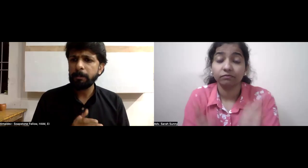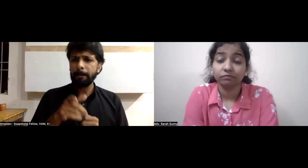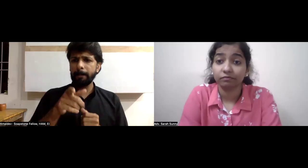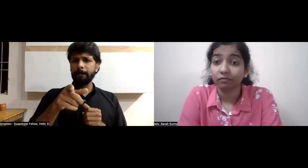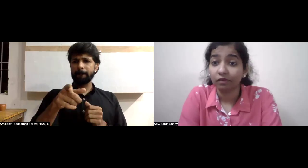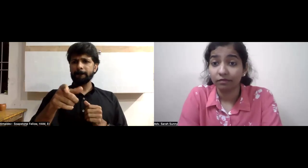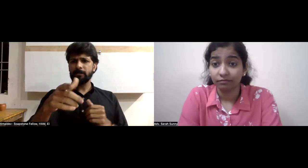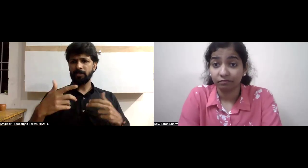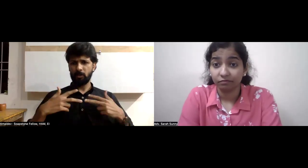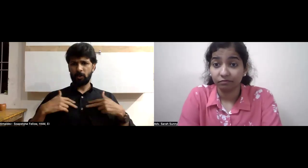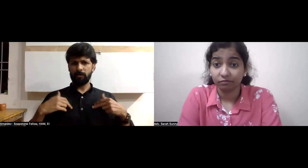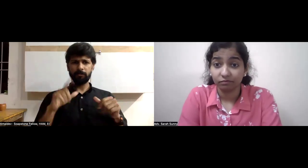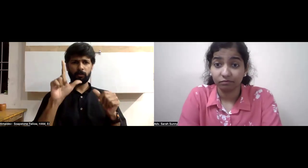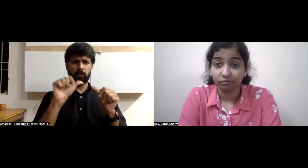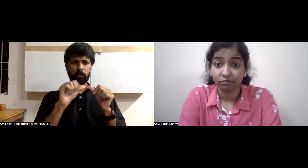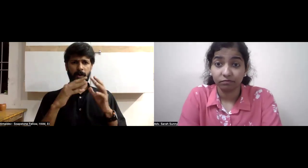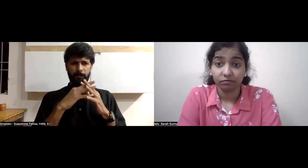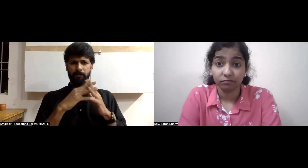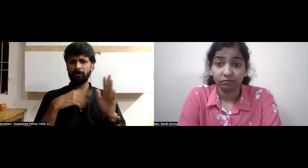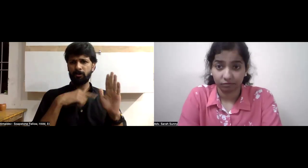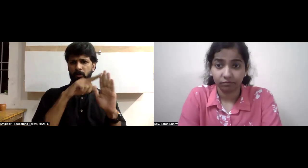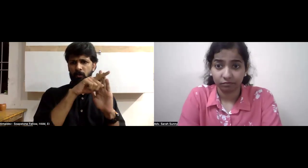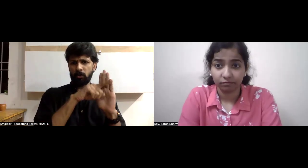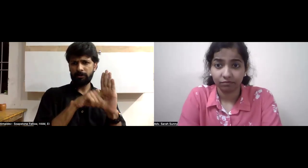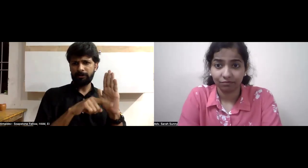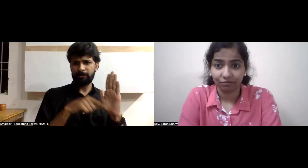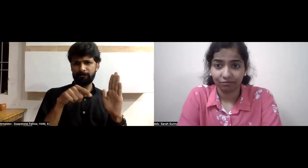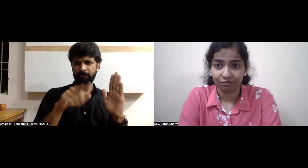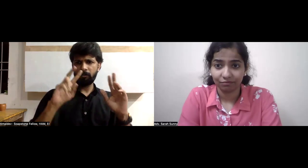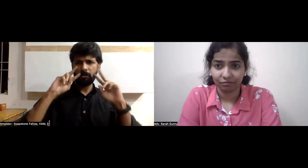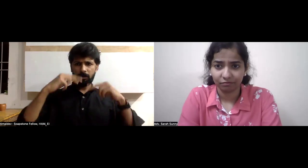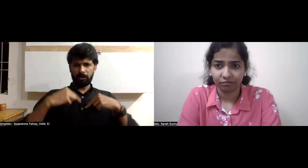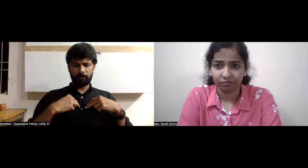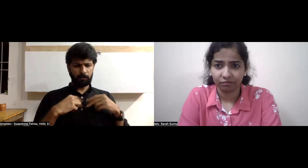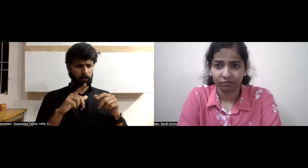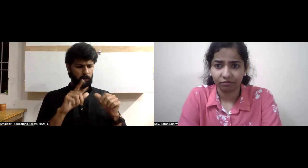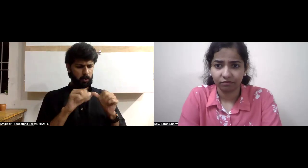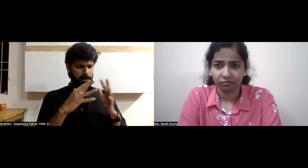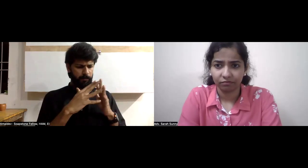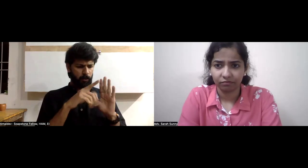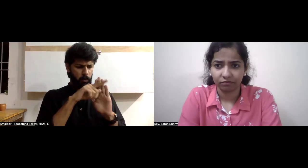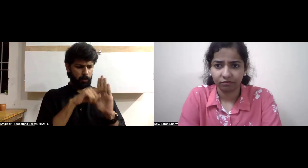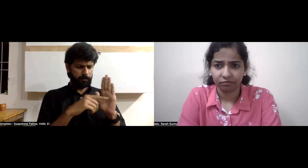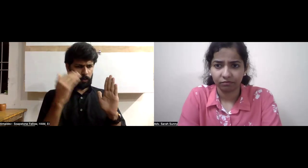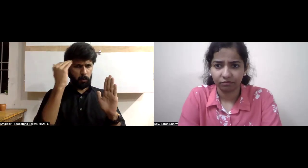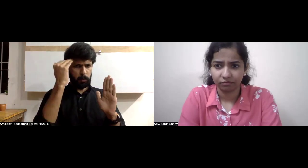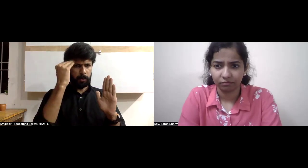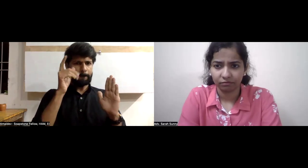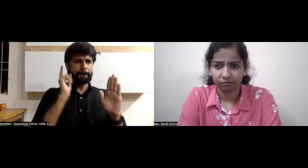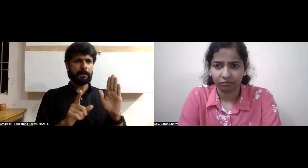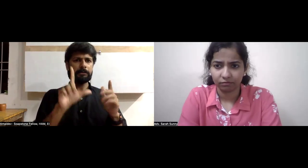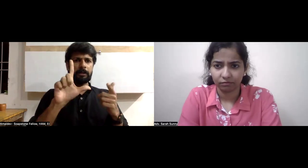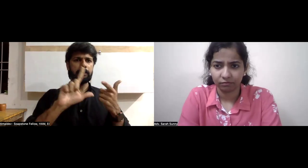Thank you. So now you are a lawyer and